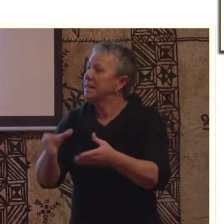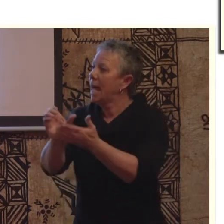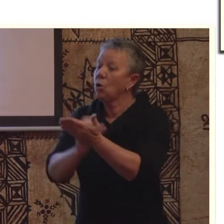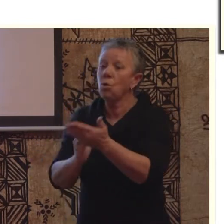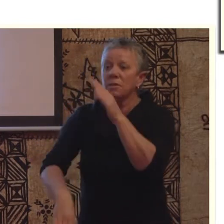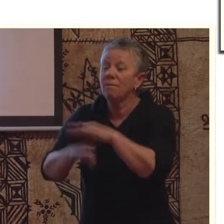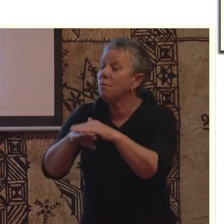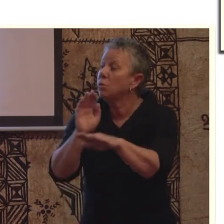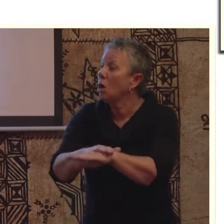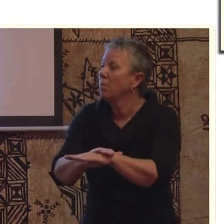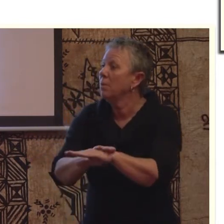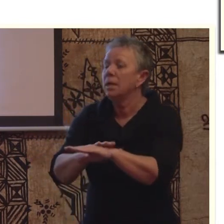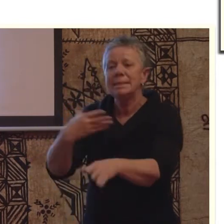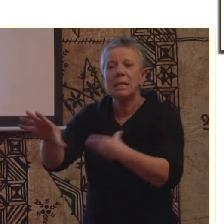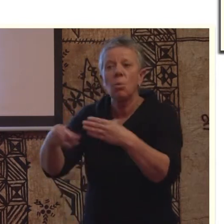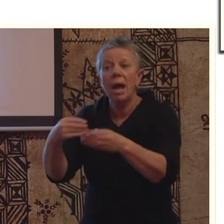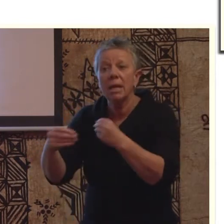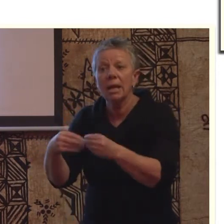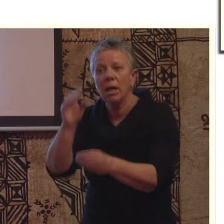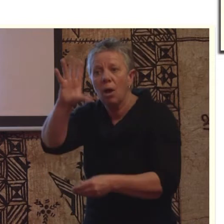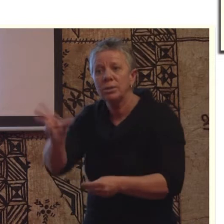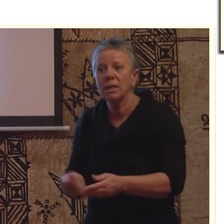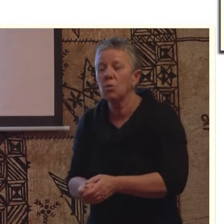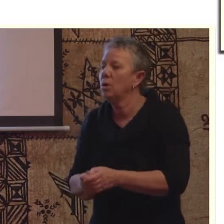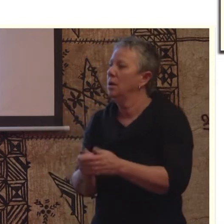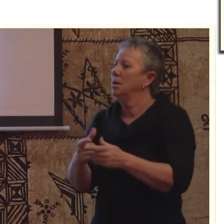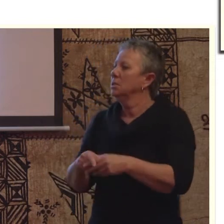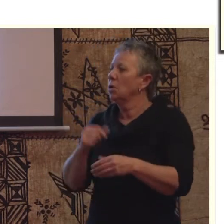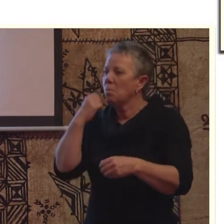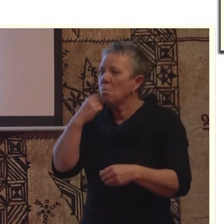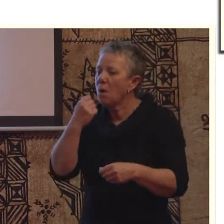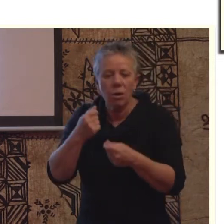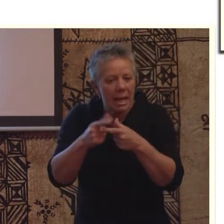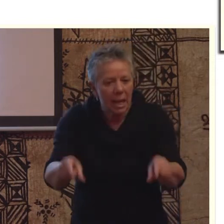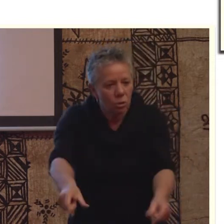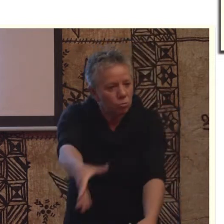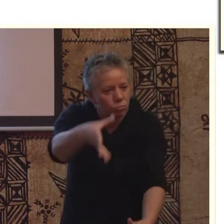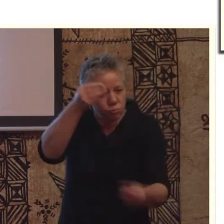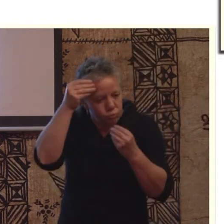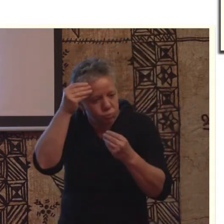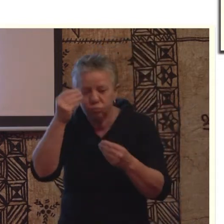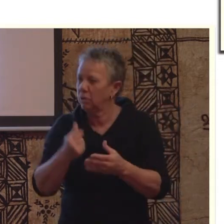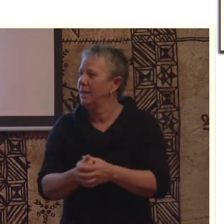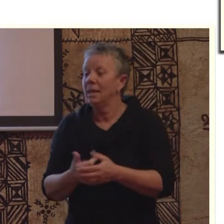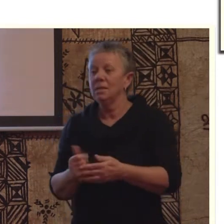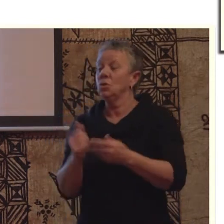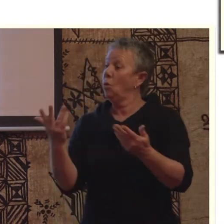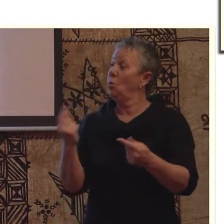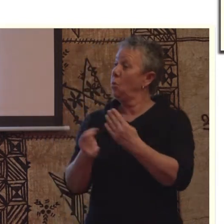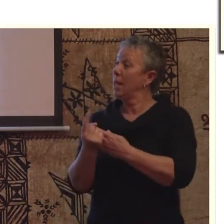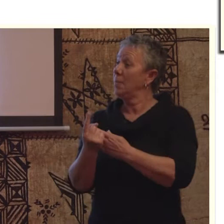course at Te Wānanga o Aotearoa, Te Ara Reo Māori, to learn to speak Māori. And in 2013, I was lucky enough